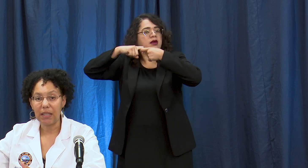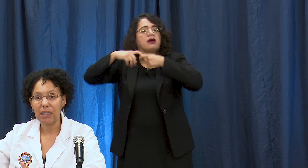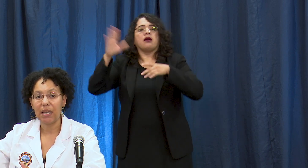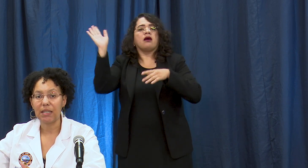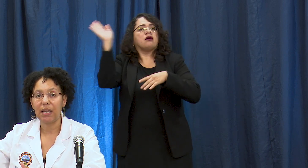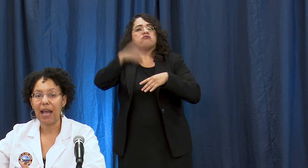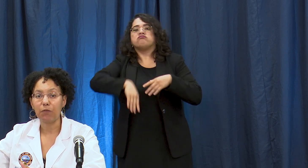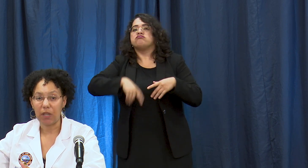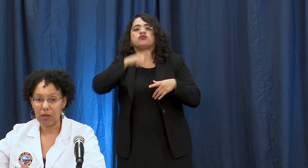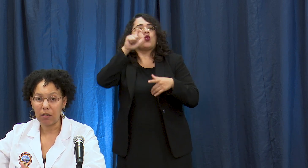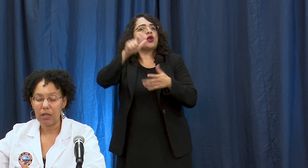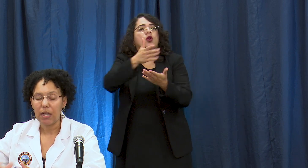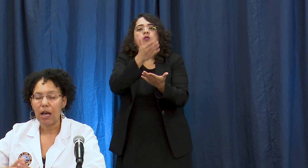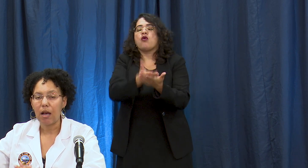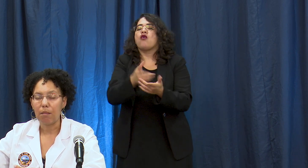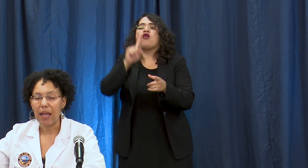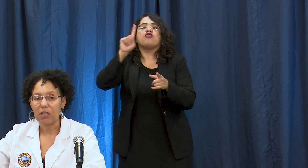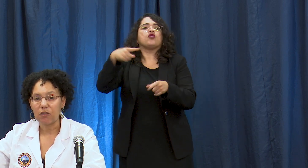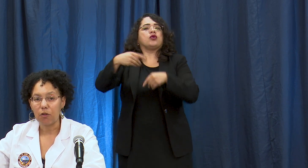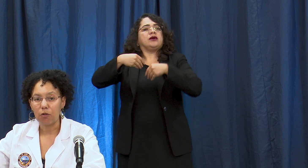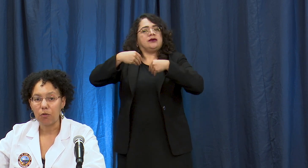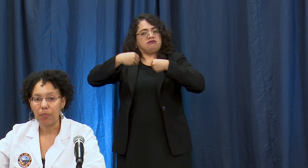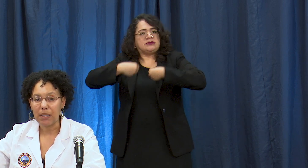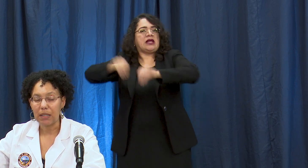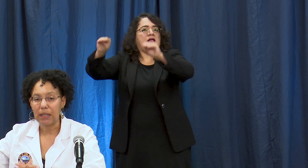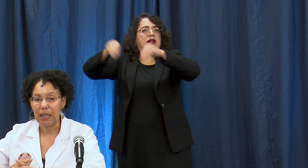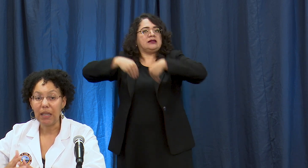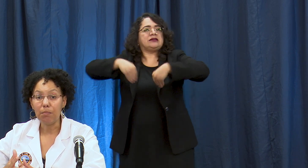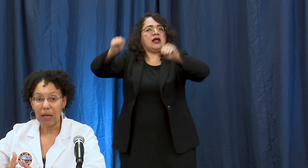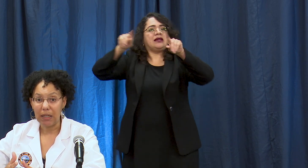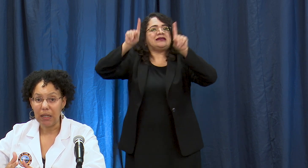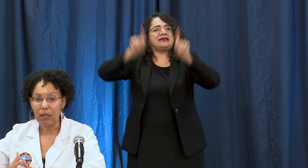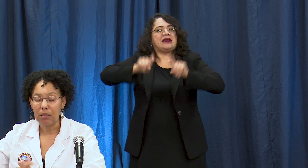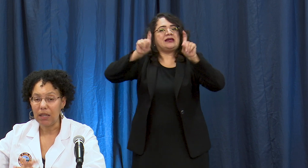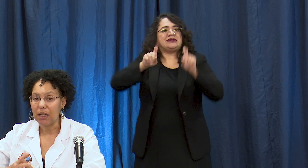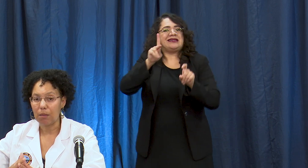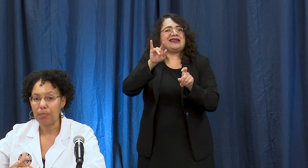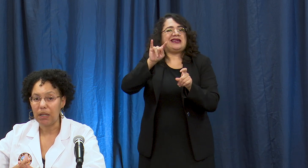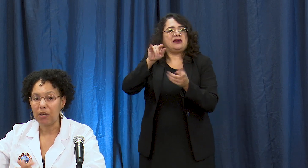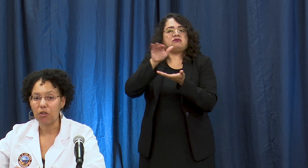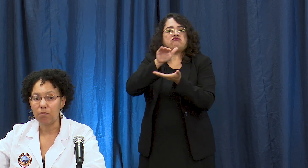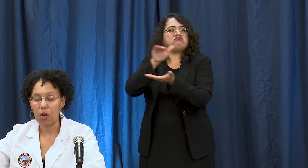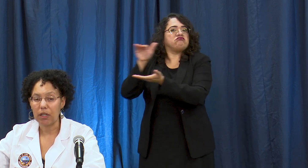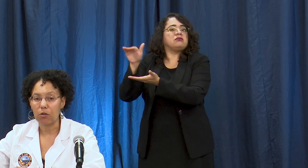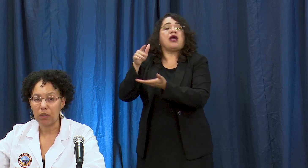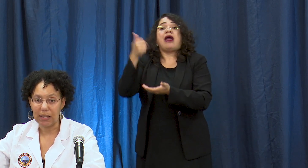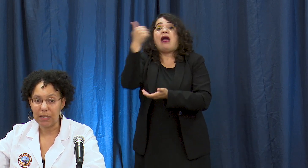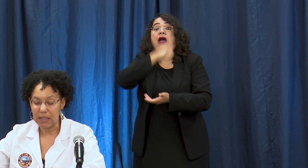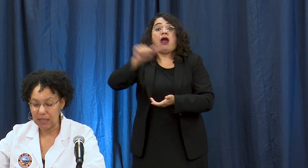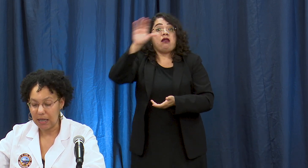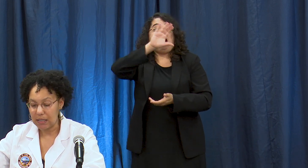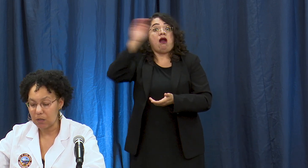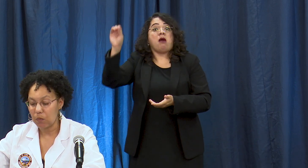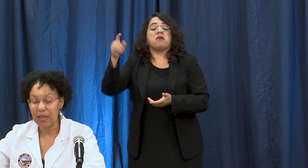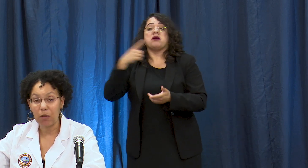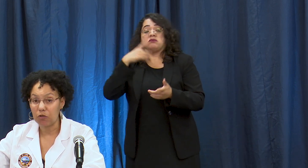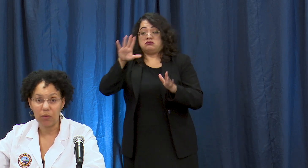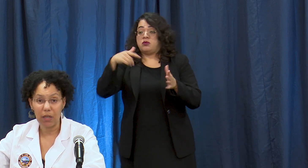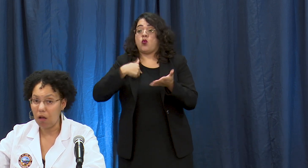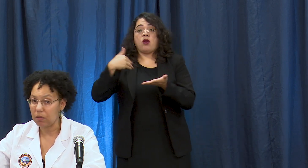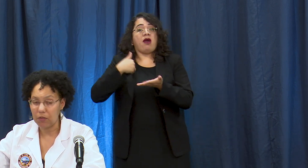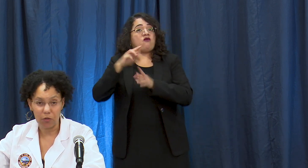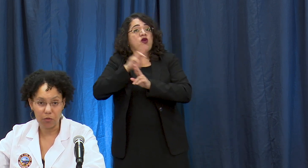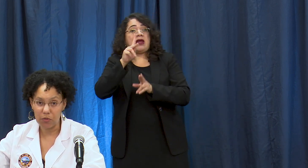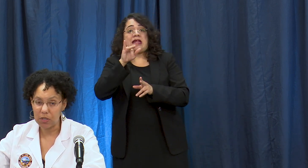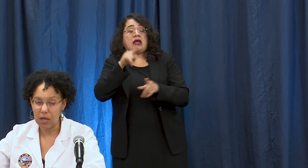just let these tests get out there. And so basically anybody, any company could market or release these tests without